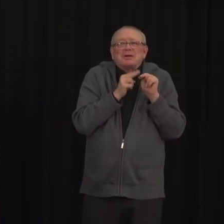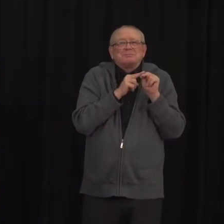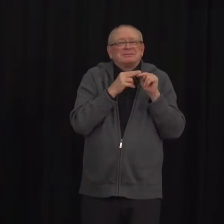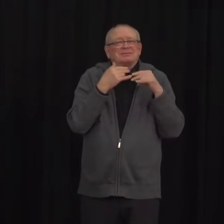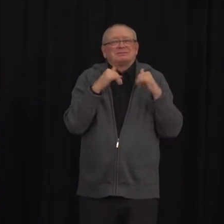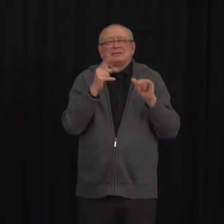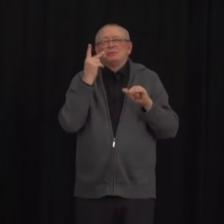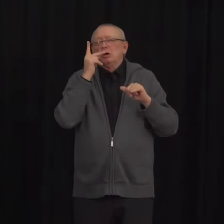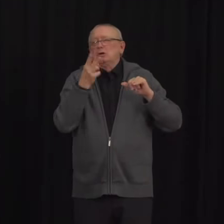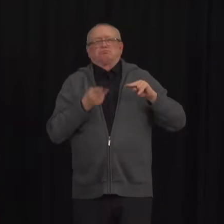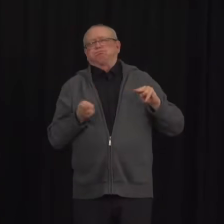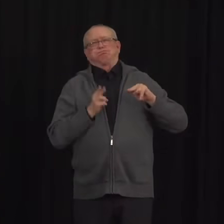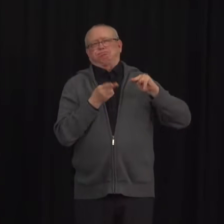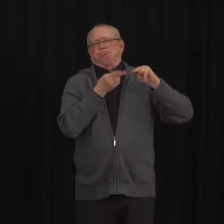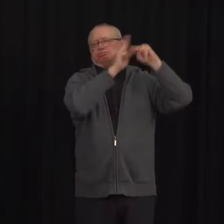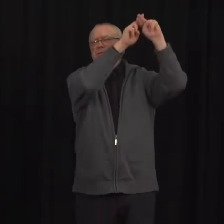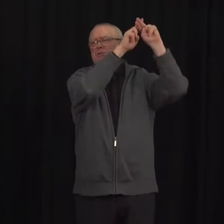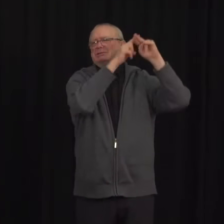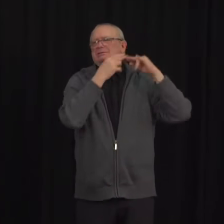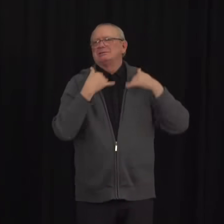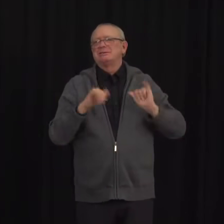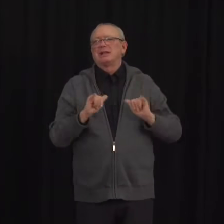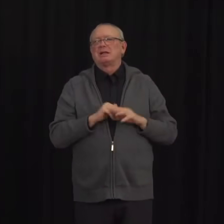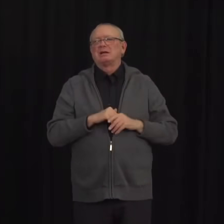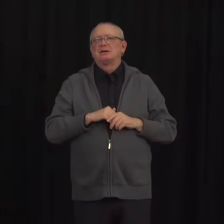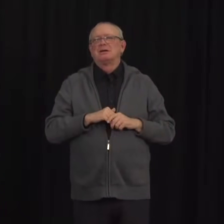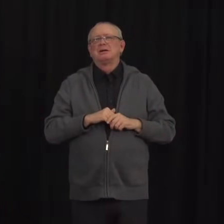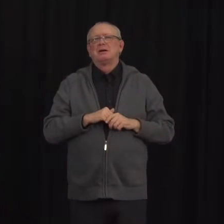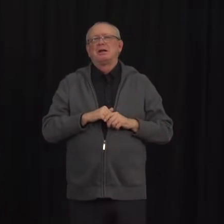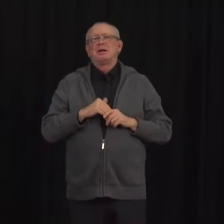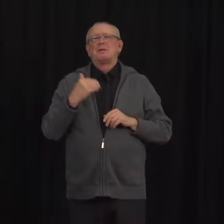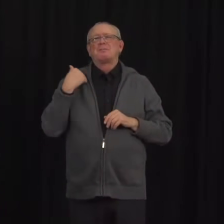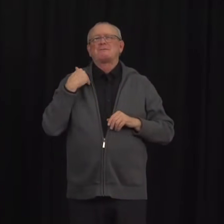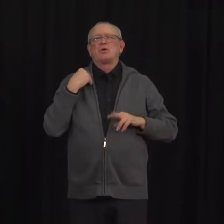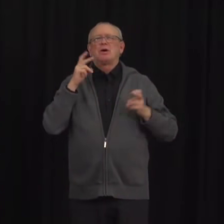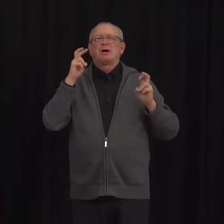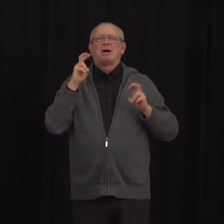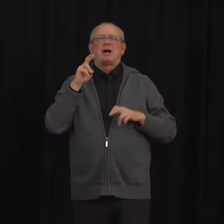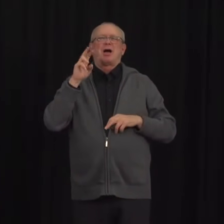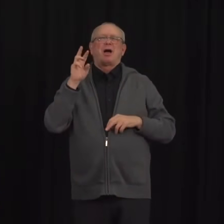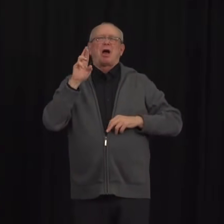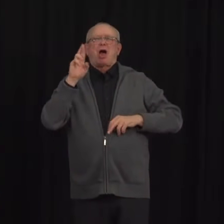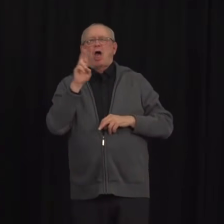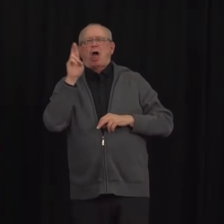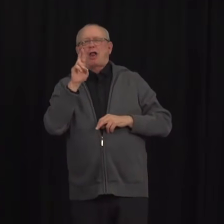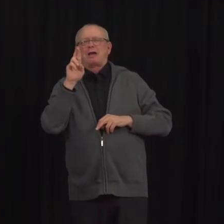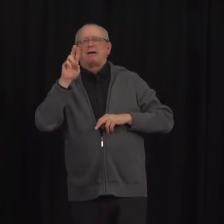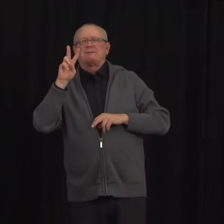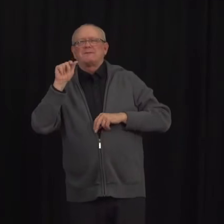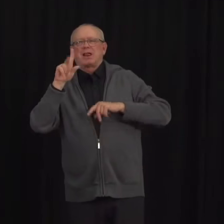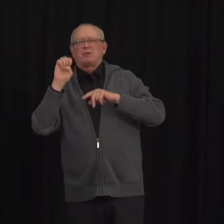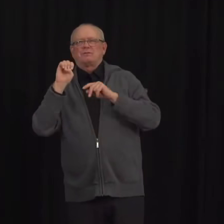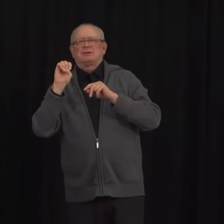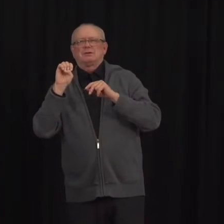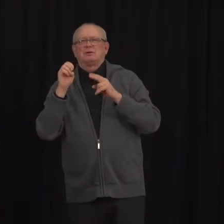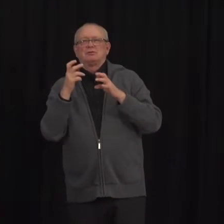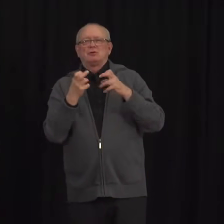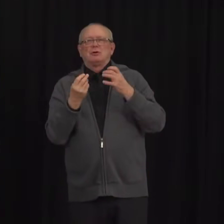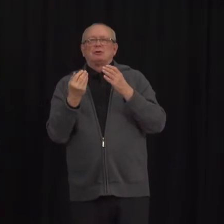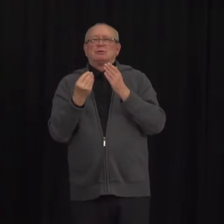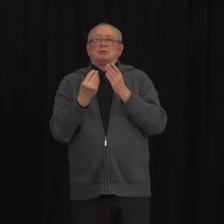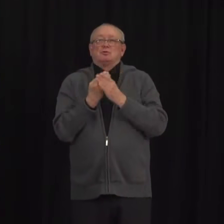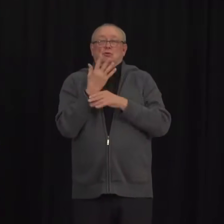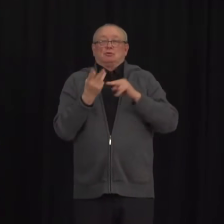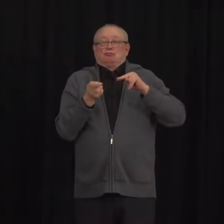the R value that was run with our current numbers, it's too soon to see the impact of the measures that were put in place on